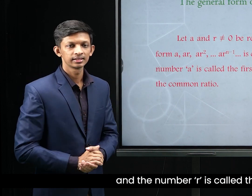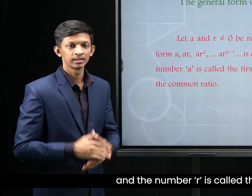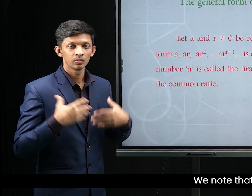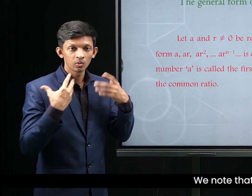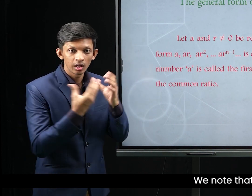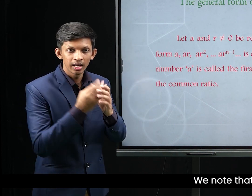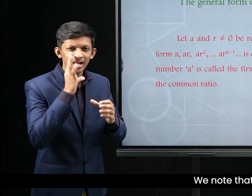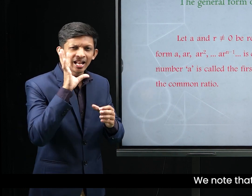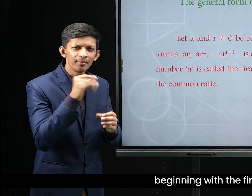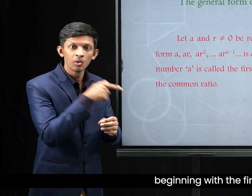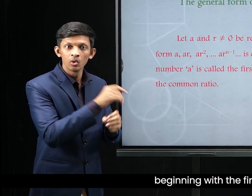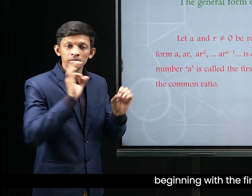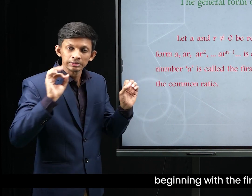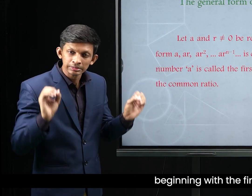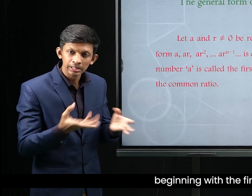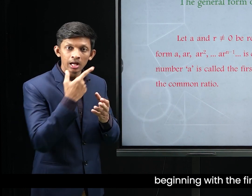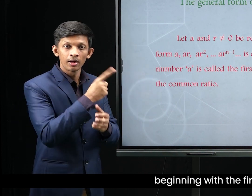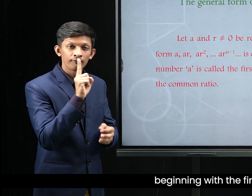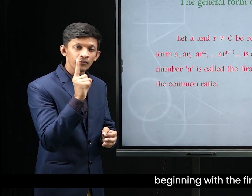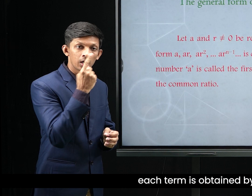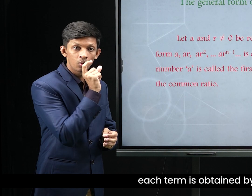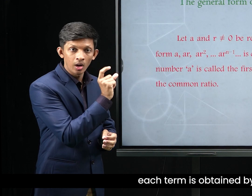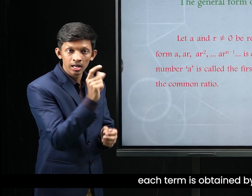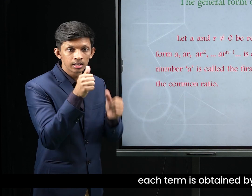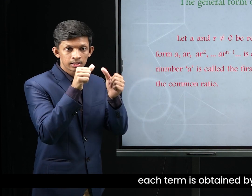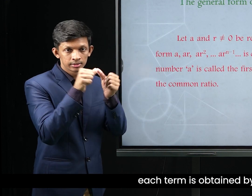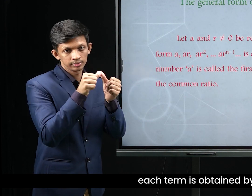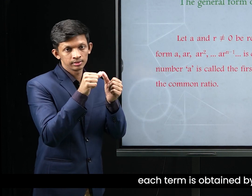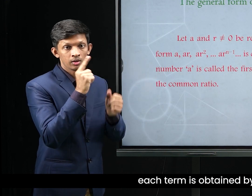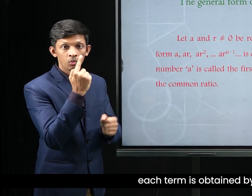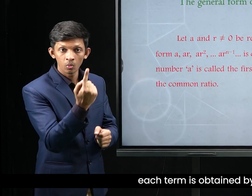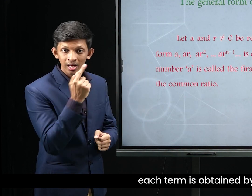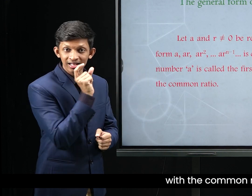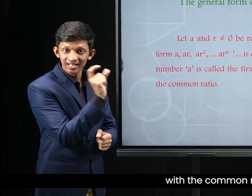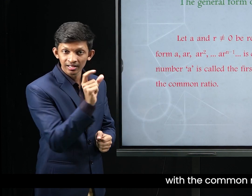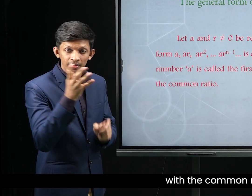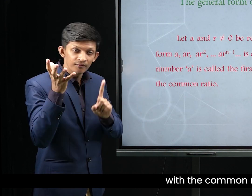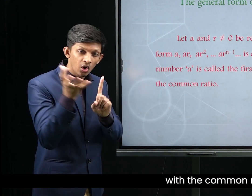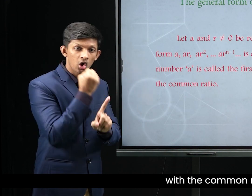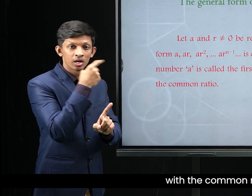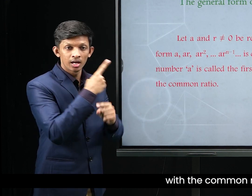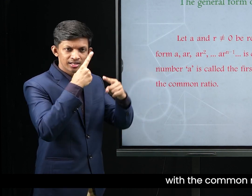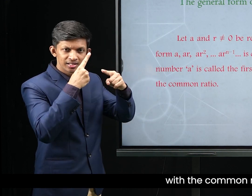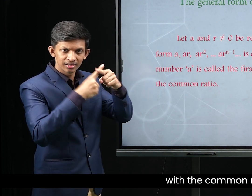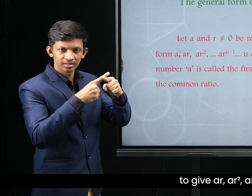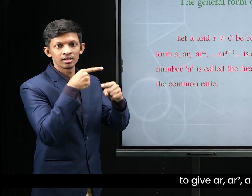We note that beginning with the first term A, each term is obtained by multiplying with the common ratio R to